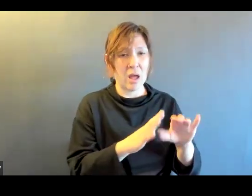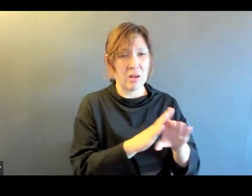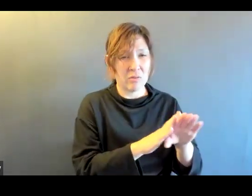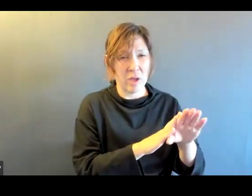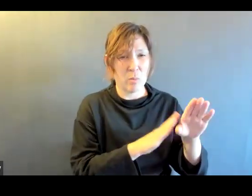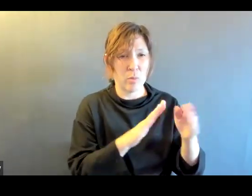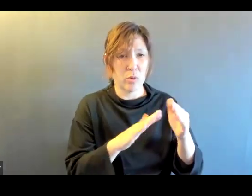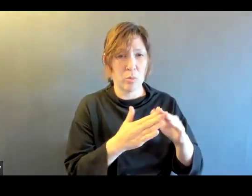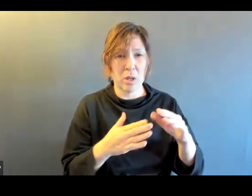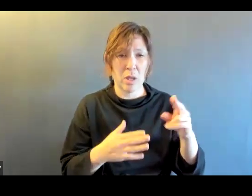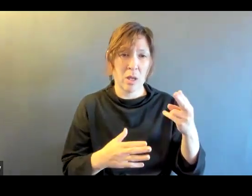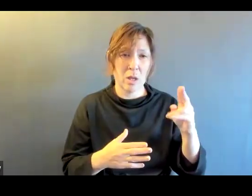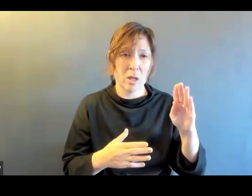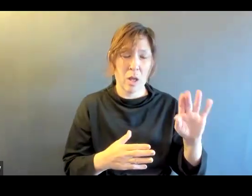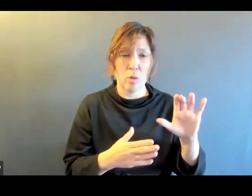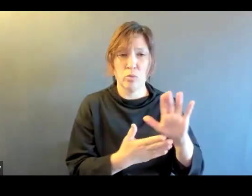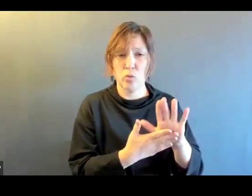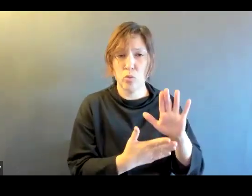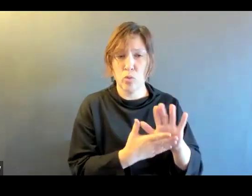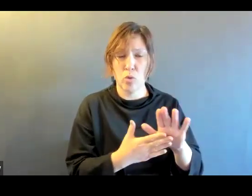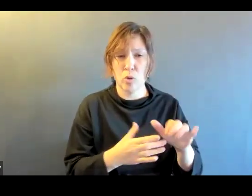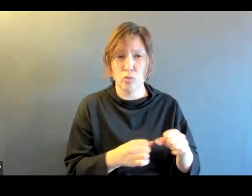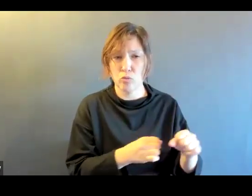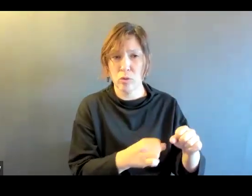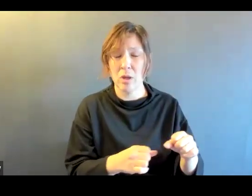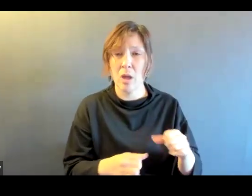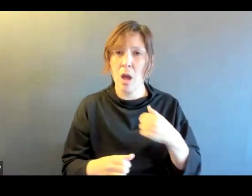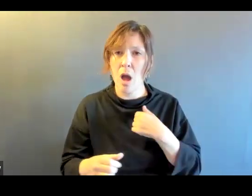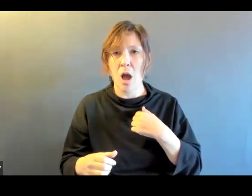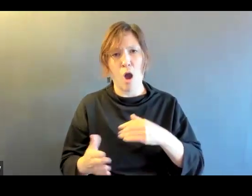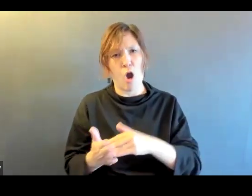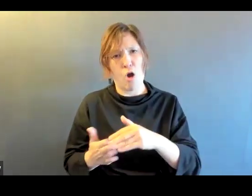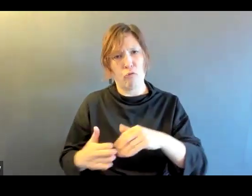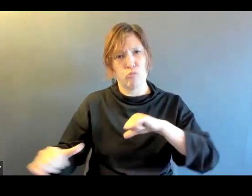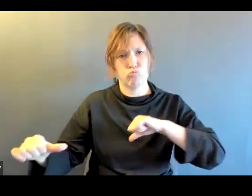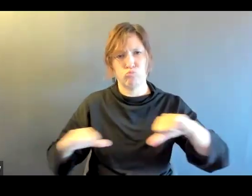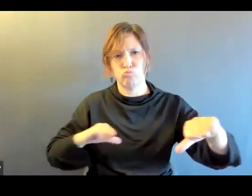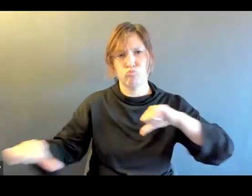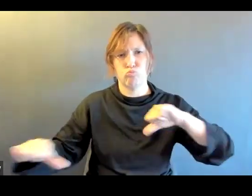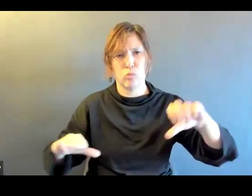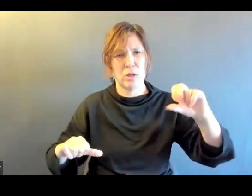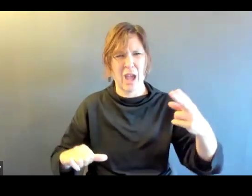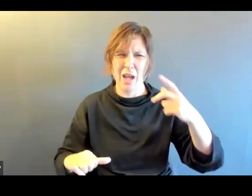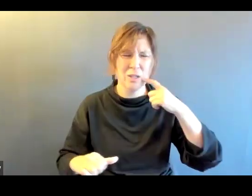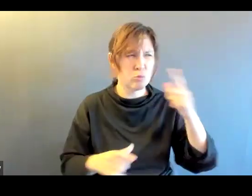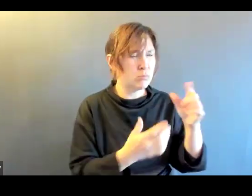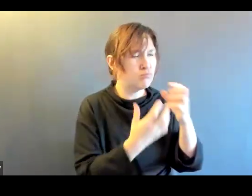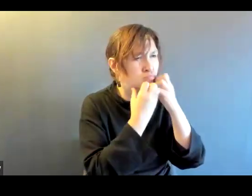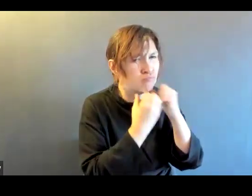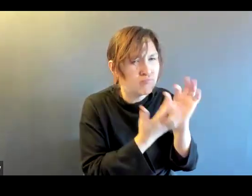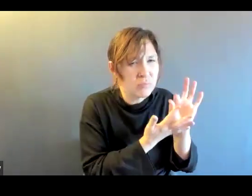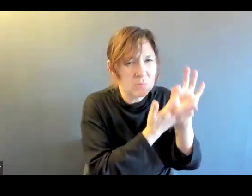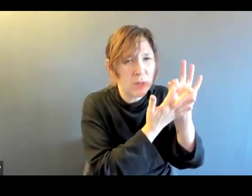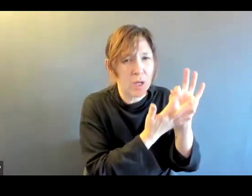it a reality in Boston. Whenever I get the chance to brag about CASH, I often describe it as a hidden gem that embodies so many